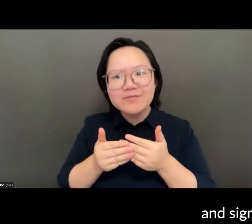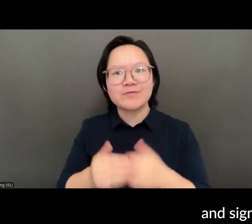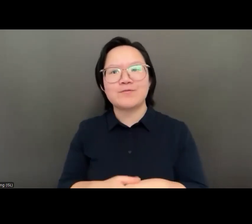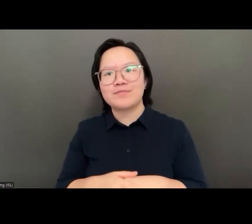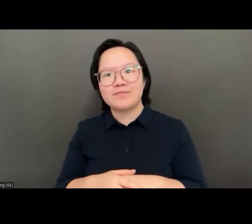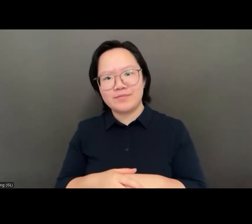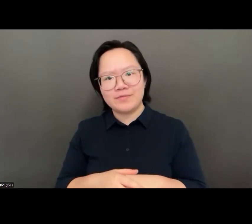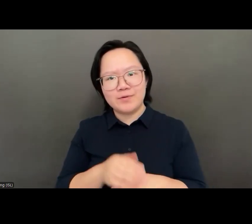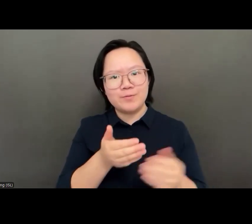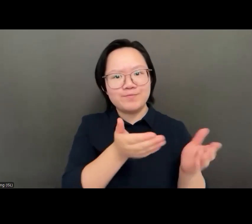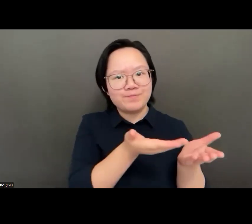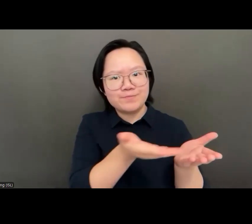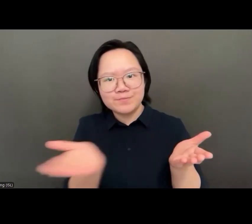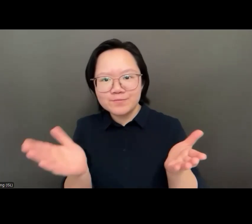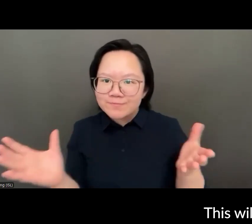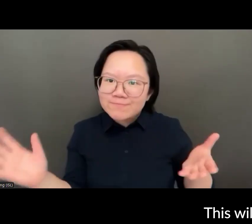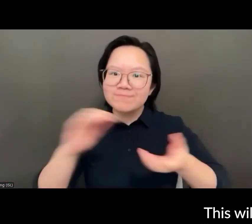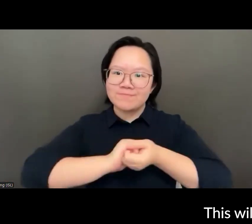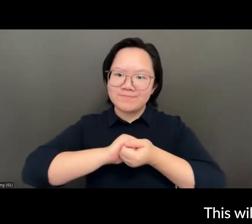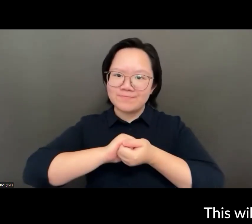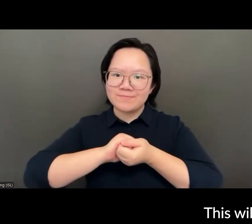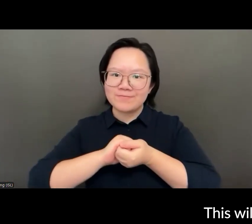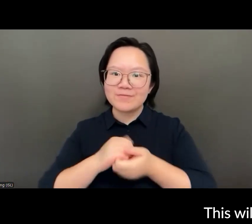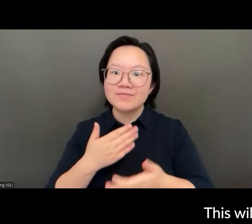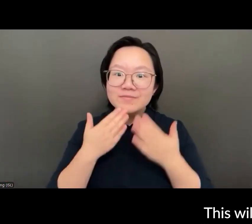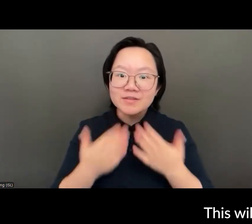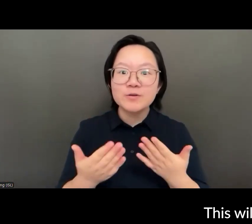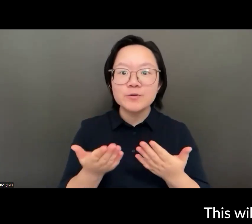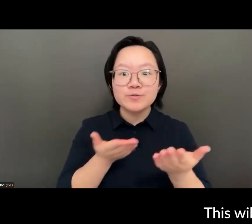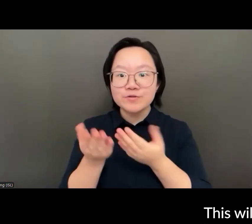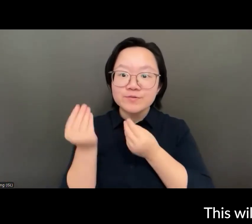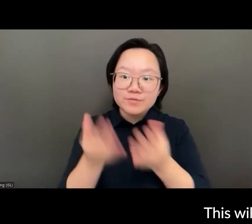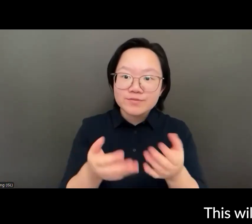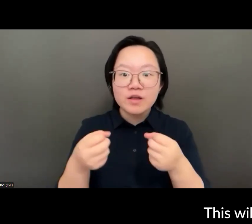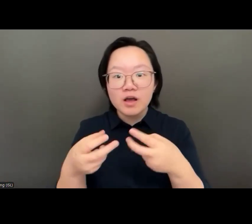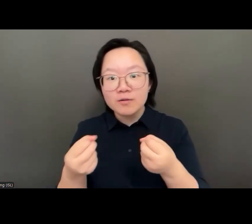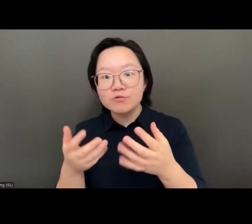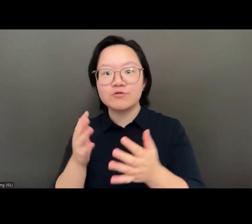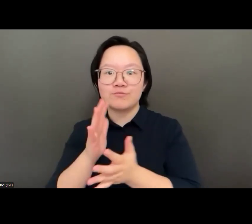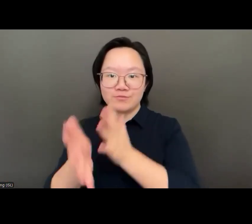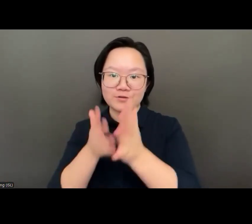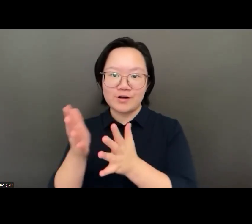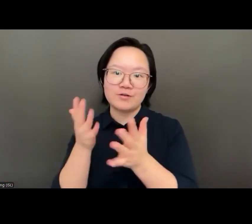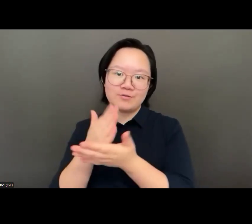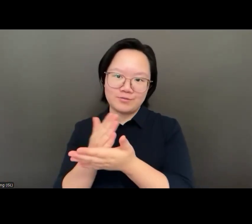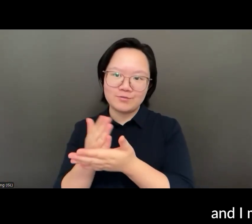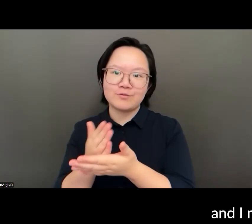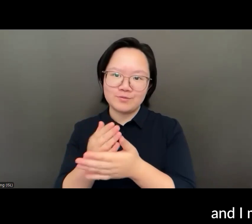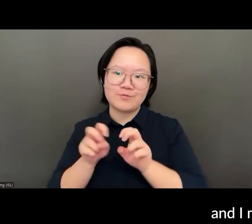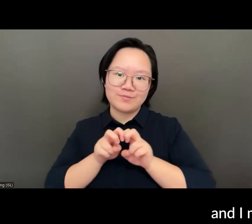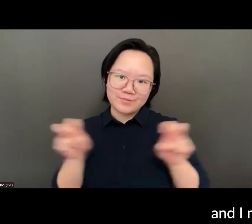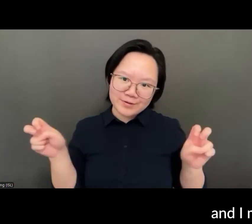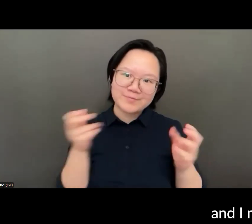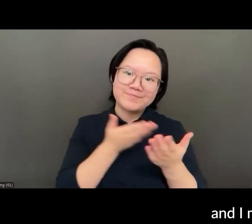again. And of course, all of you for joining us. This will be available online as well for you guys to also download